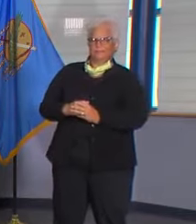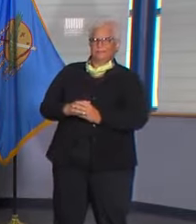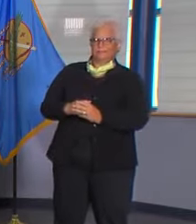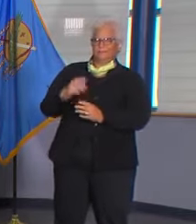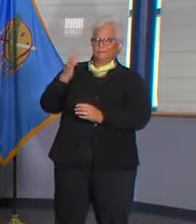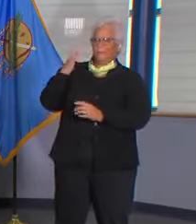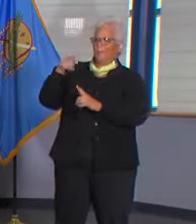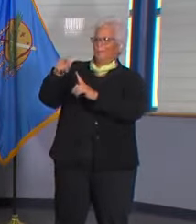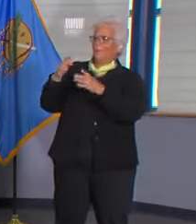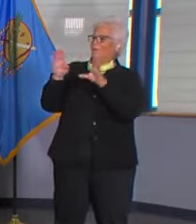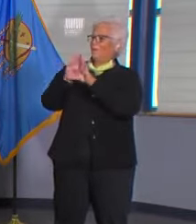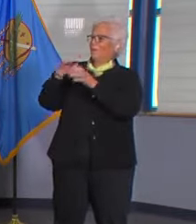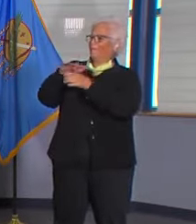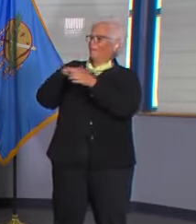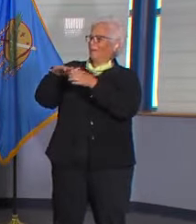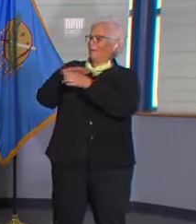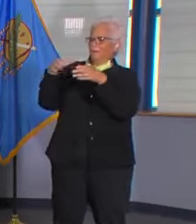job